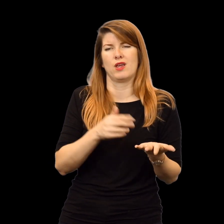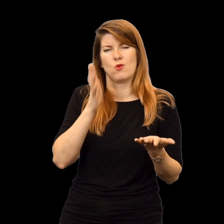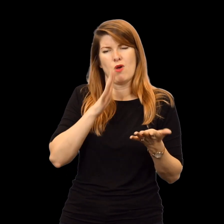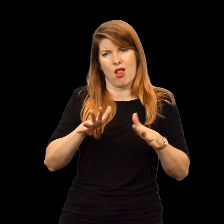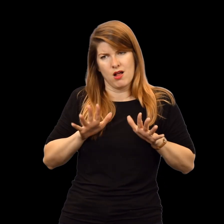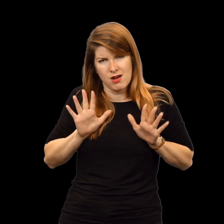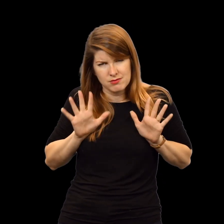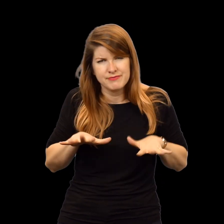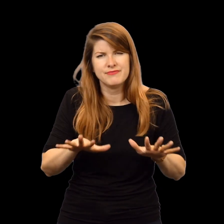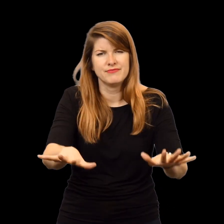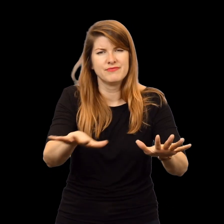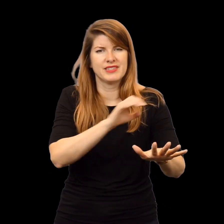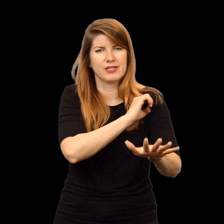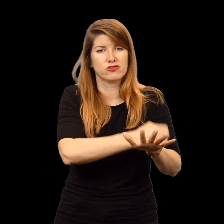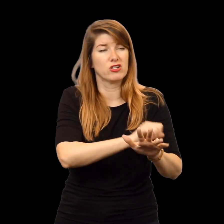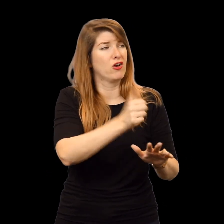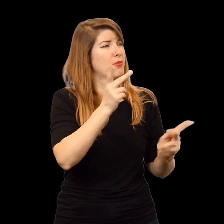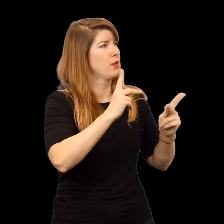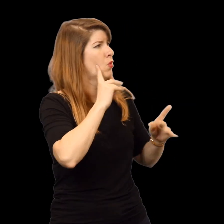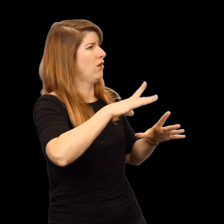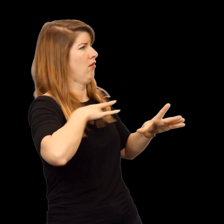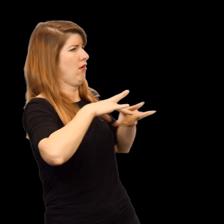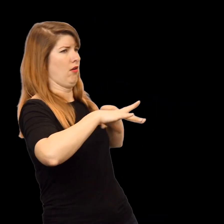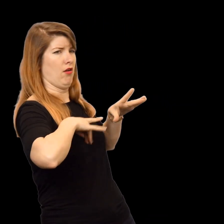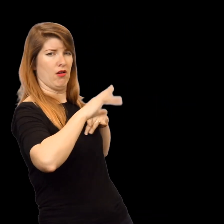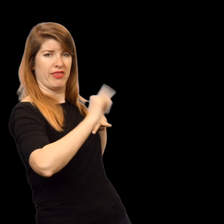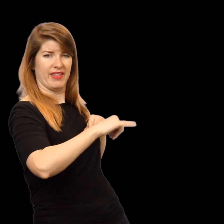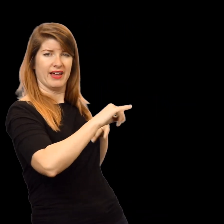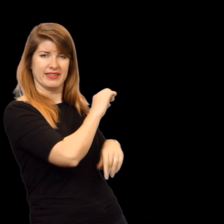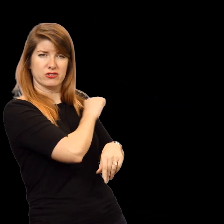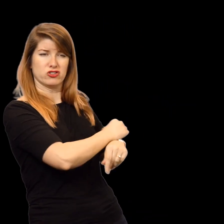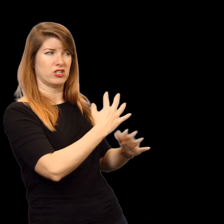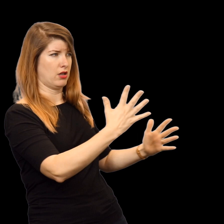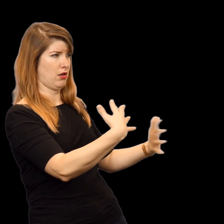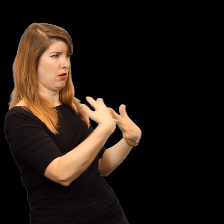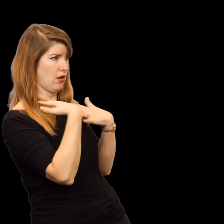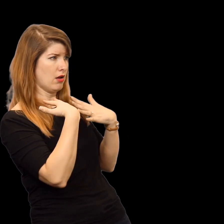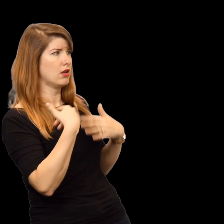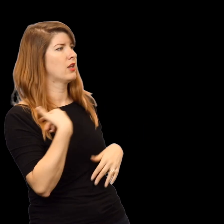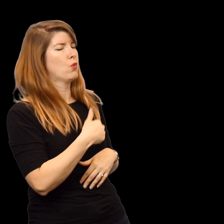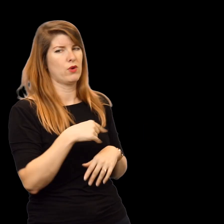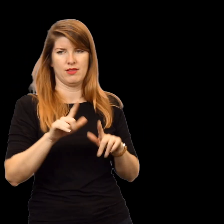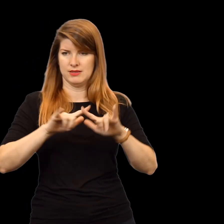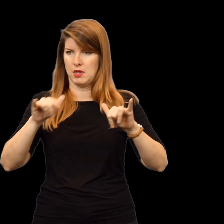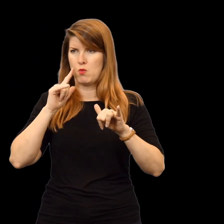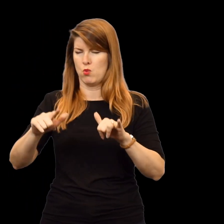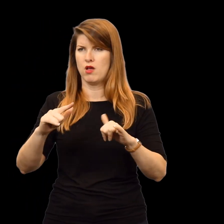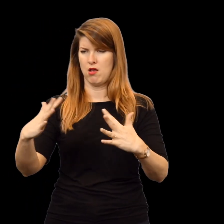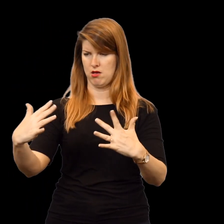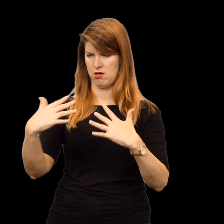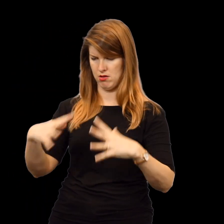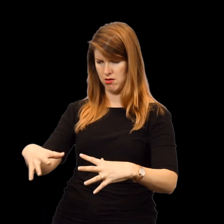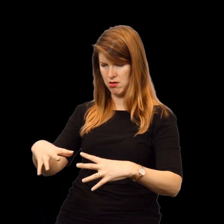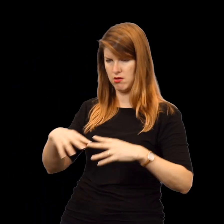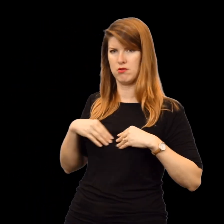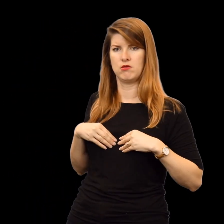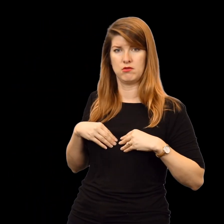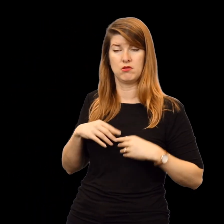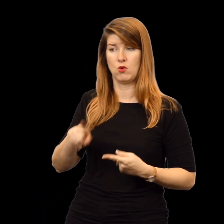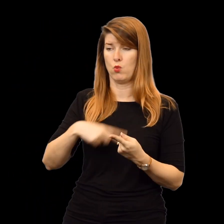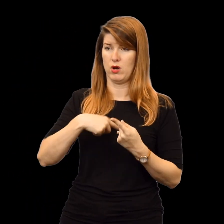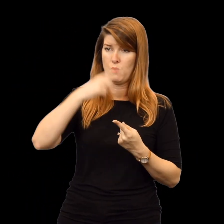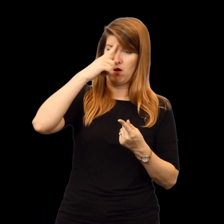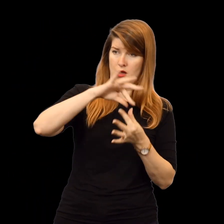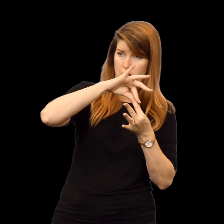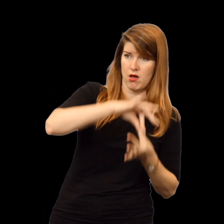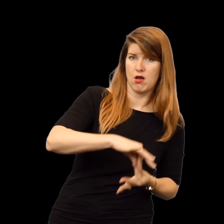We send out energy which the other picks up, and we perceive energy from the other. When we are